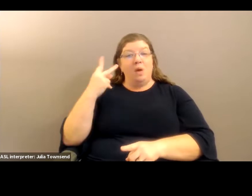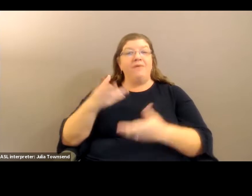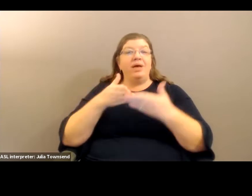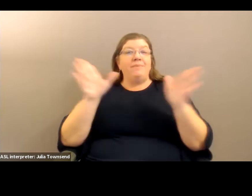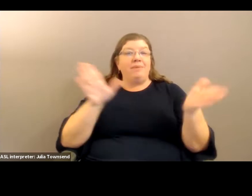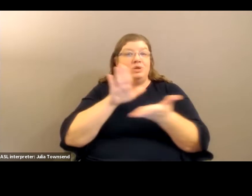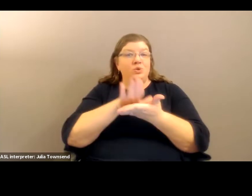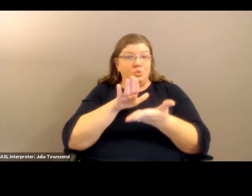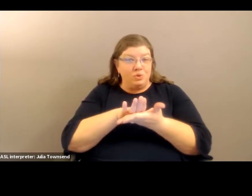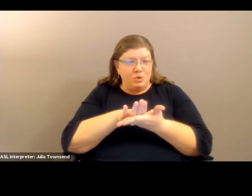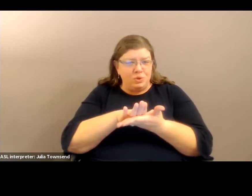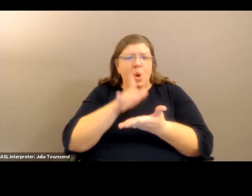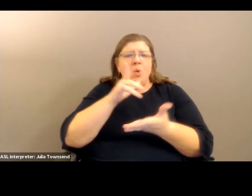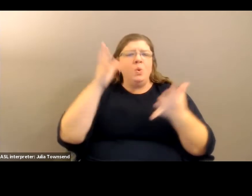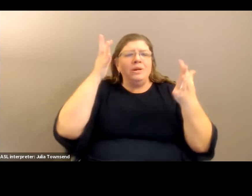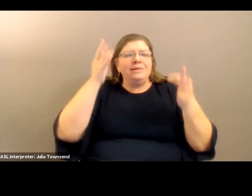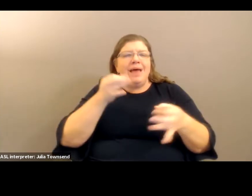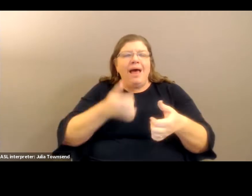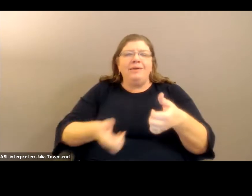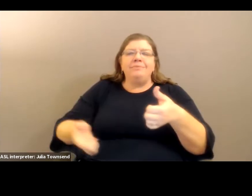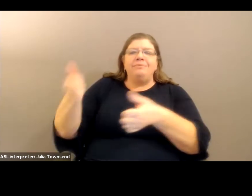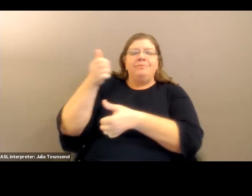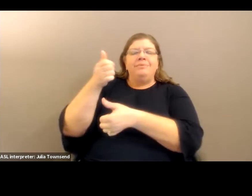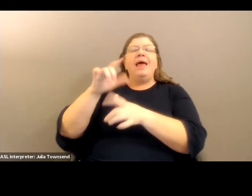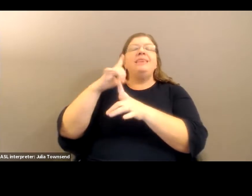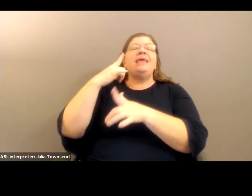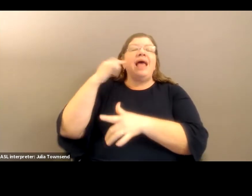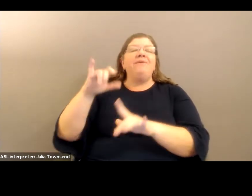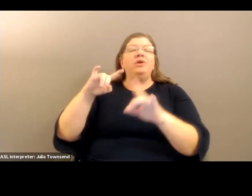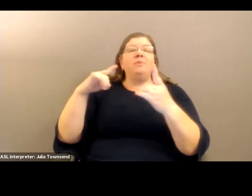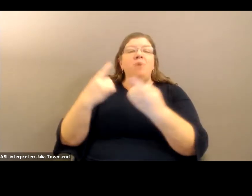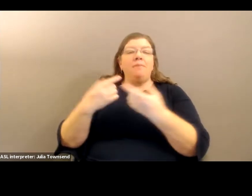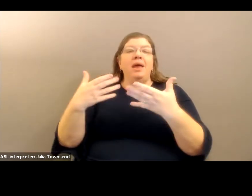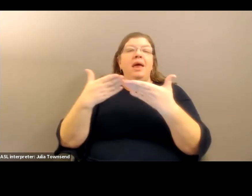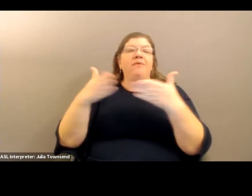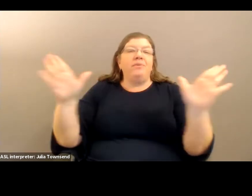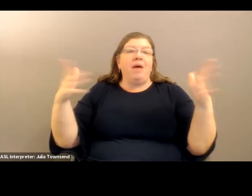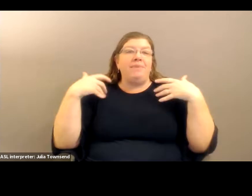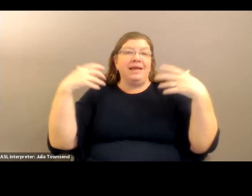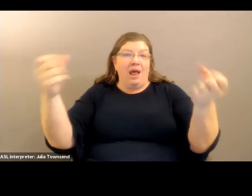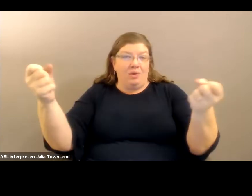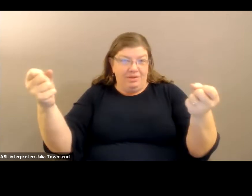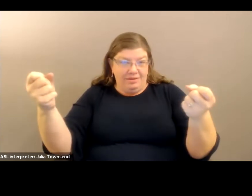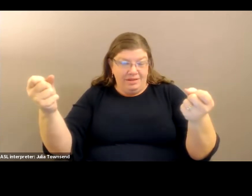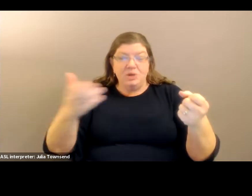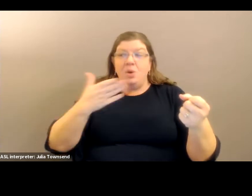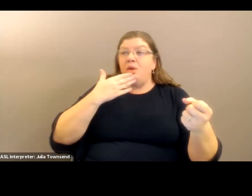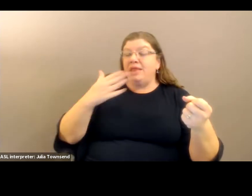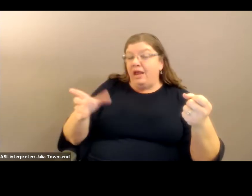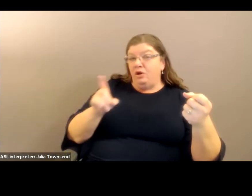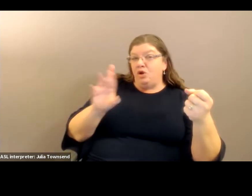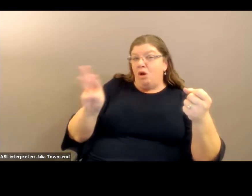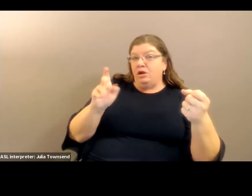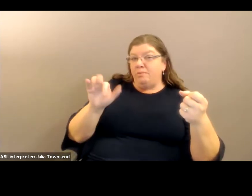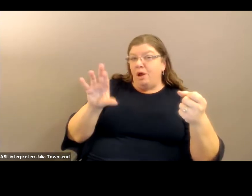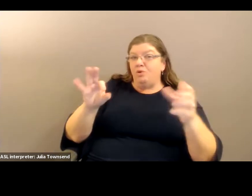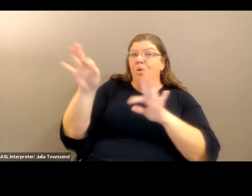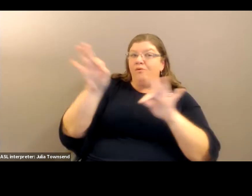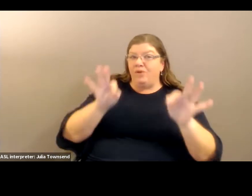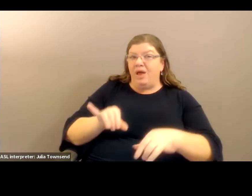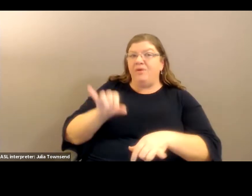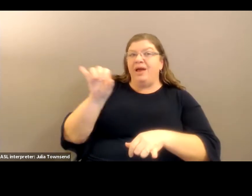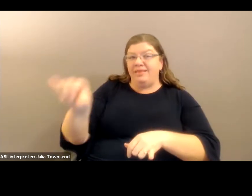the California Department of Public Health. So I really appreciate Dr. Baldonado, you clarifying that as well. So thank